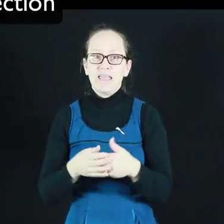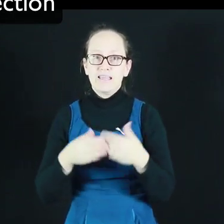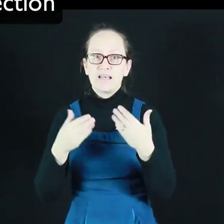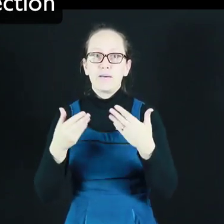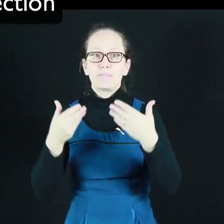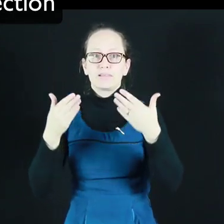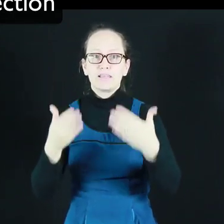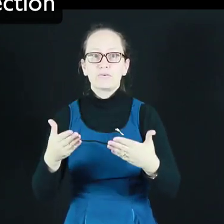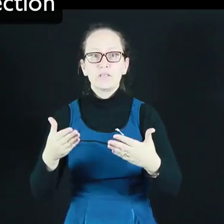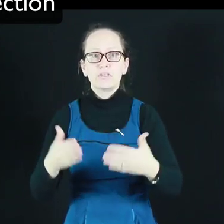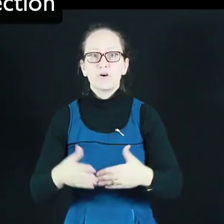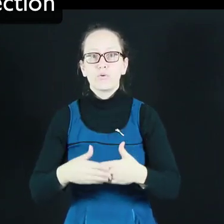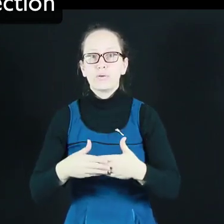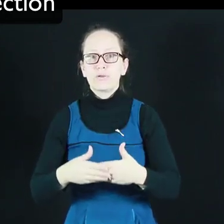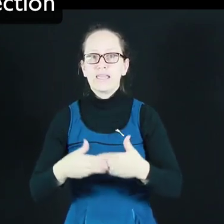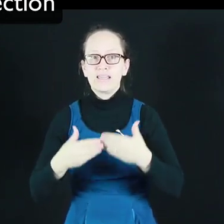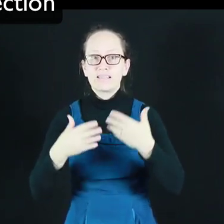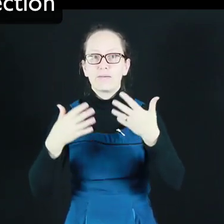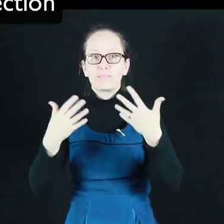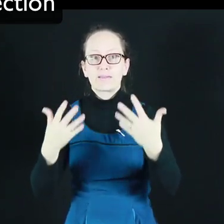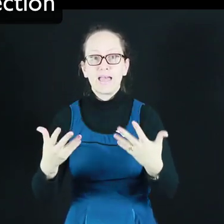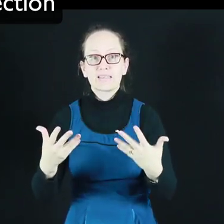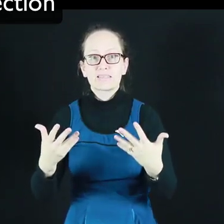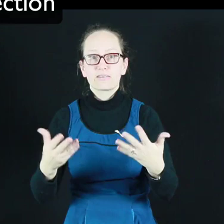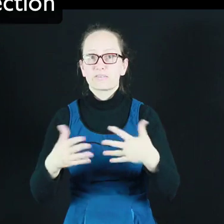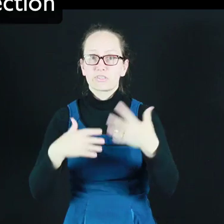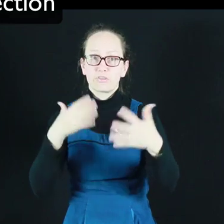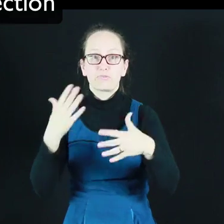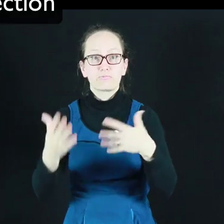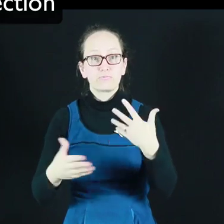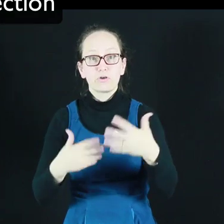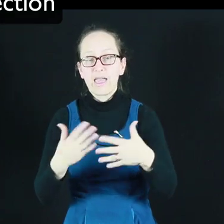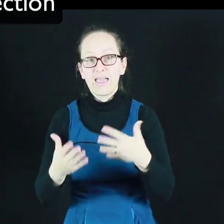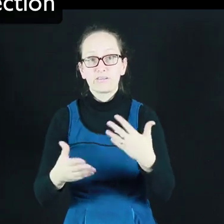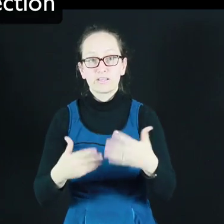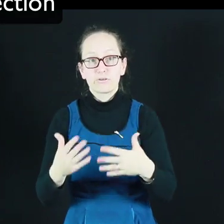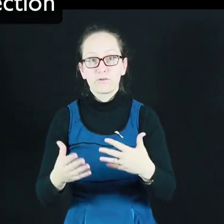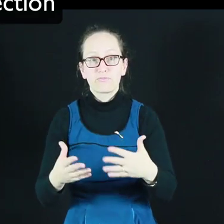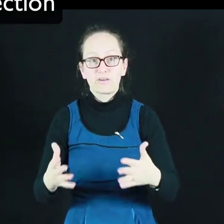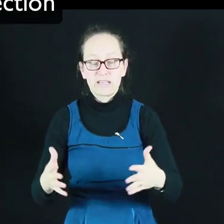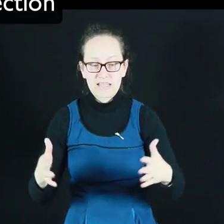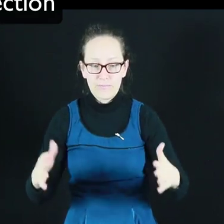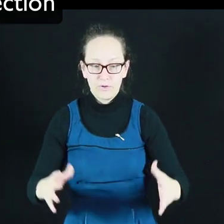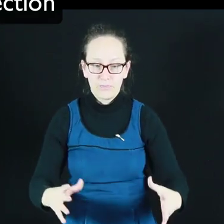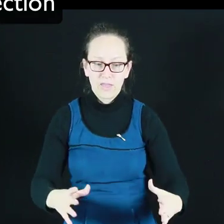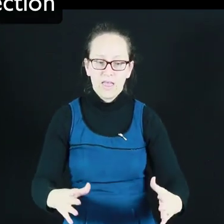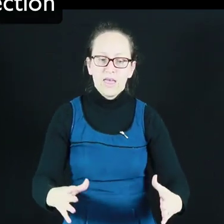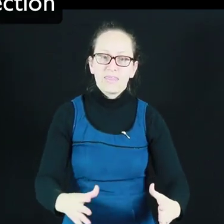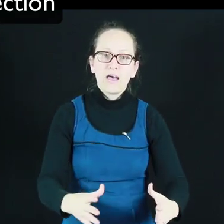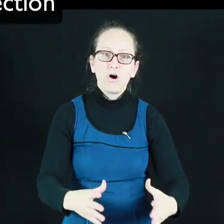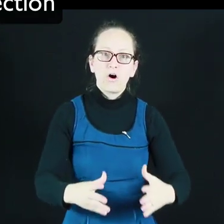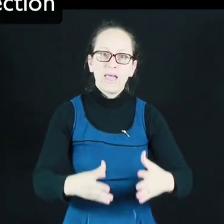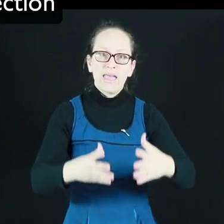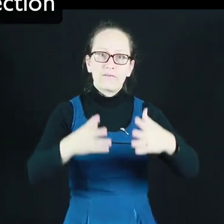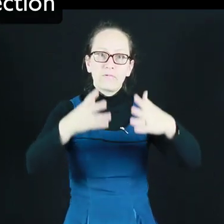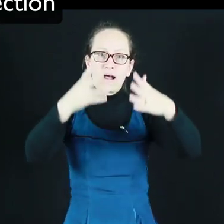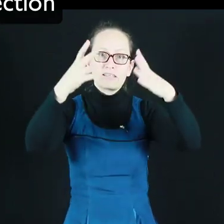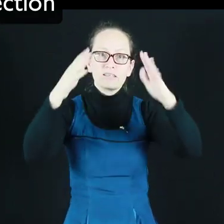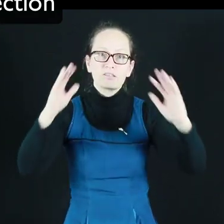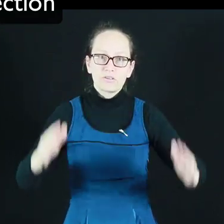heat up liquid or when we heat up gas, so the air in the room, for example, that hot air rises, or